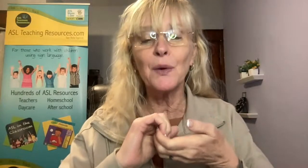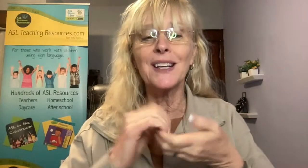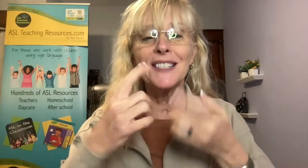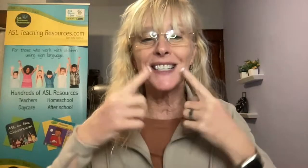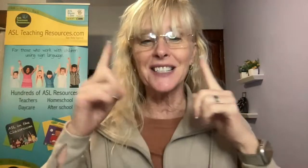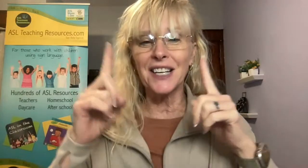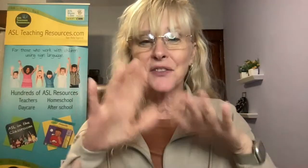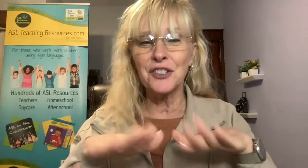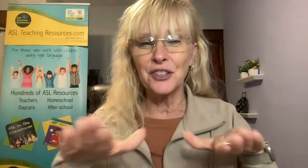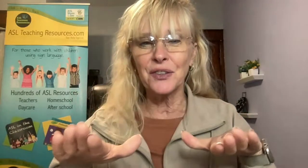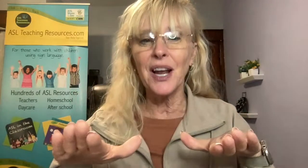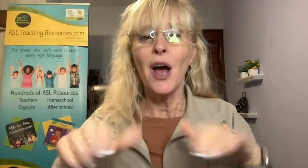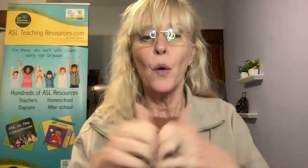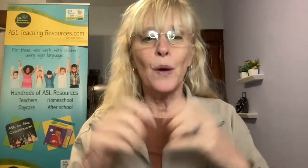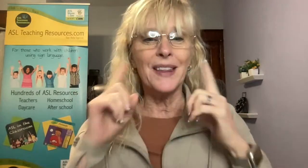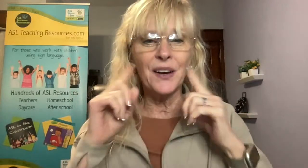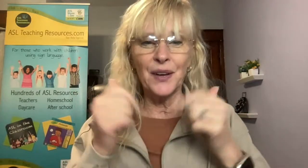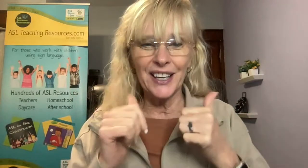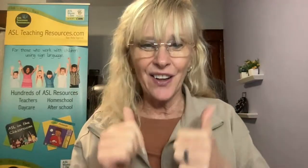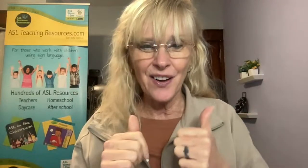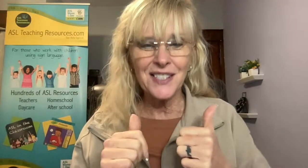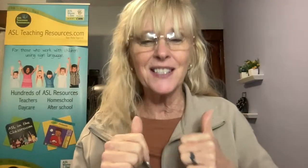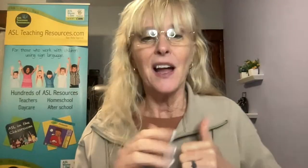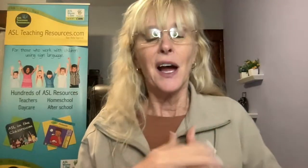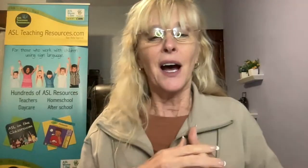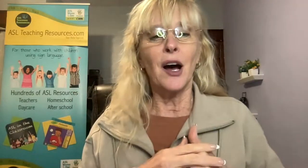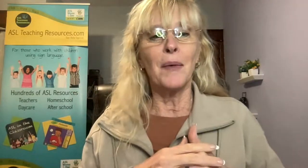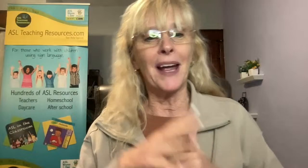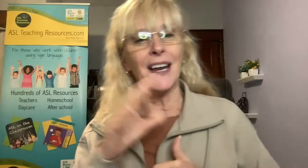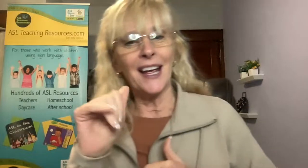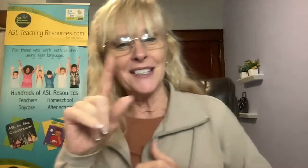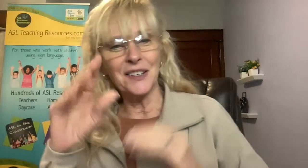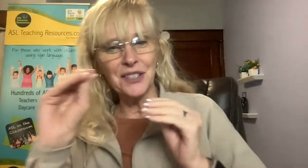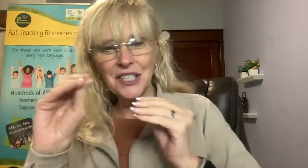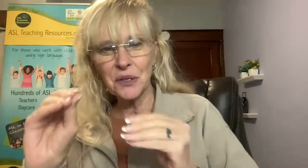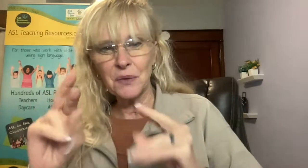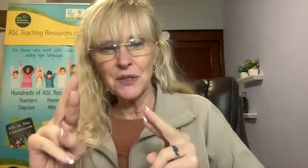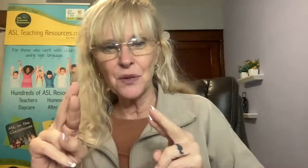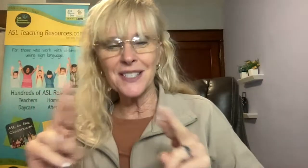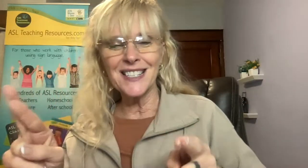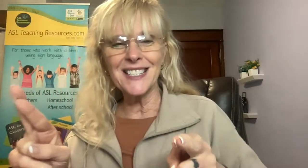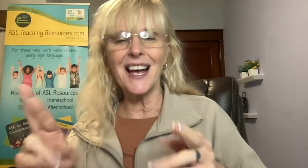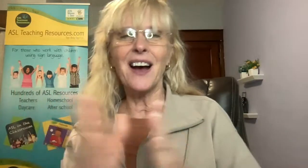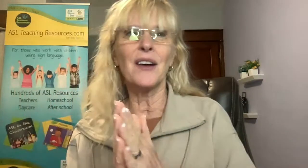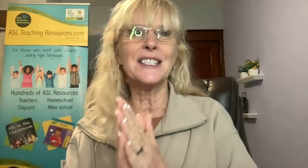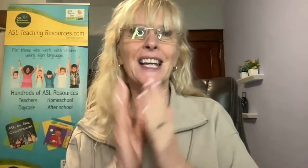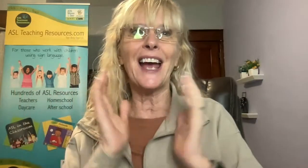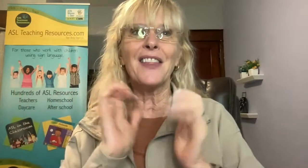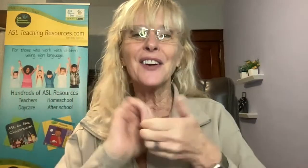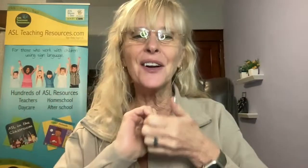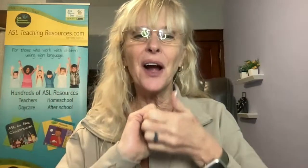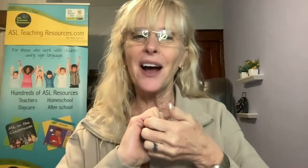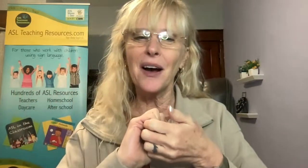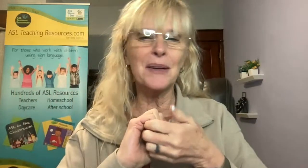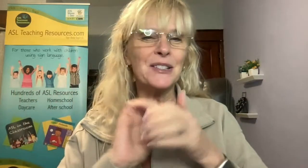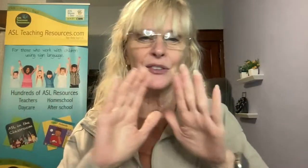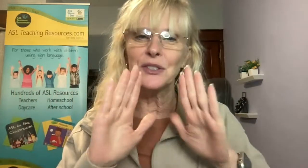with Success for Children with Hearing Loss and ASL Teaching Resources. Together is going to